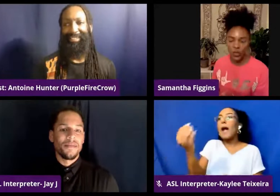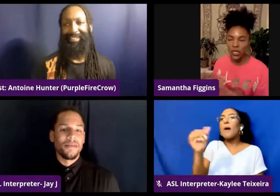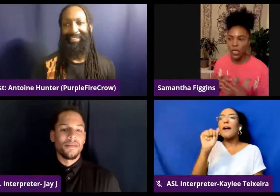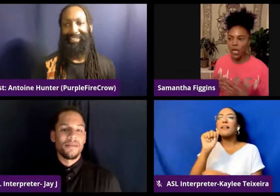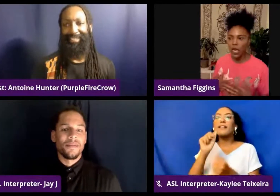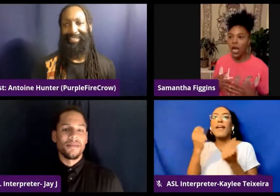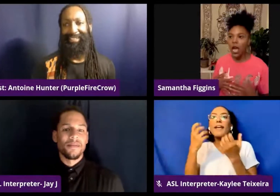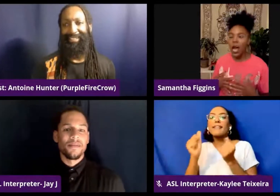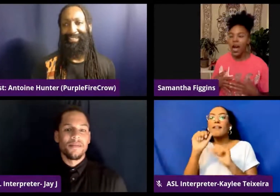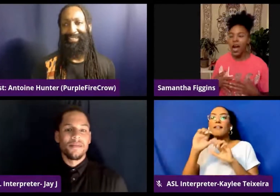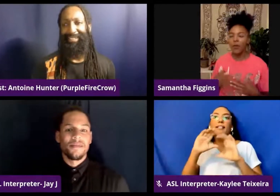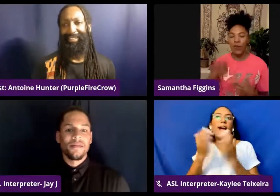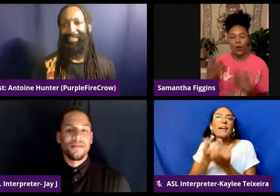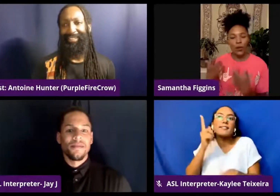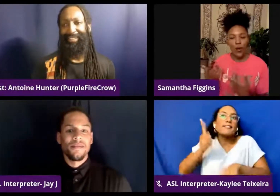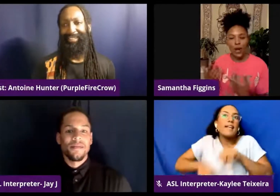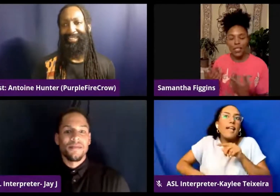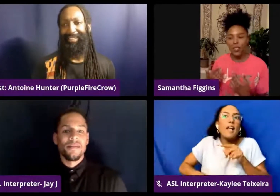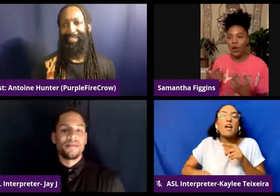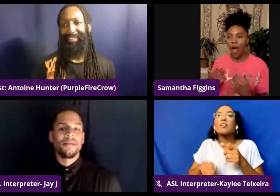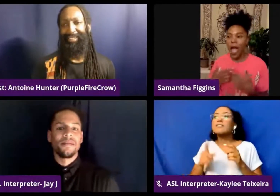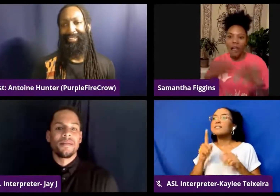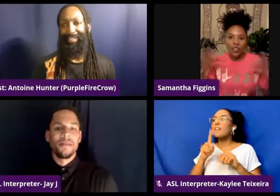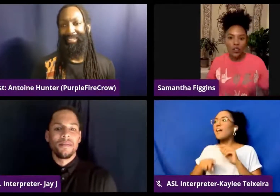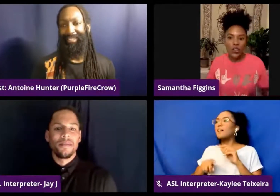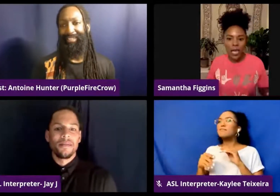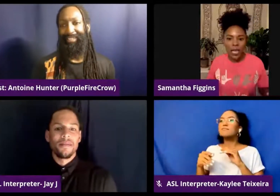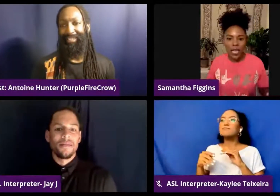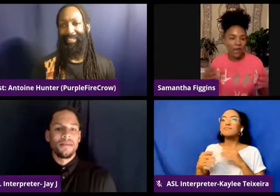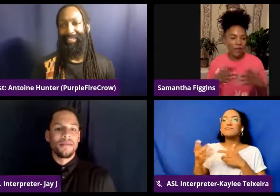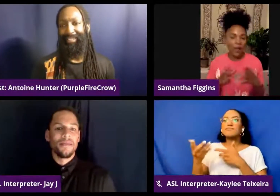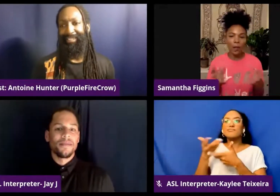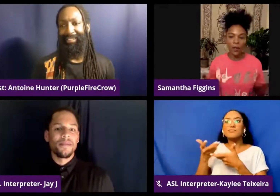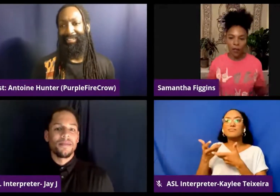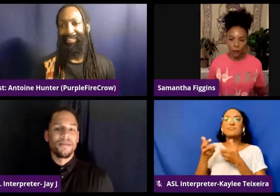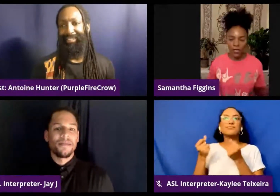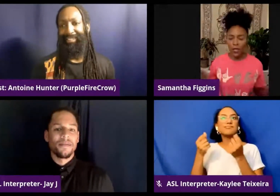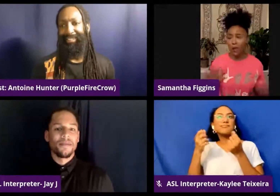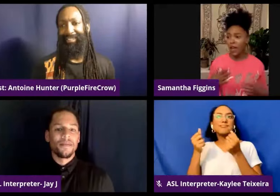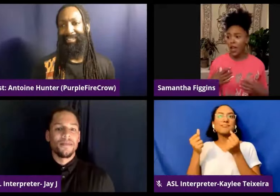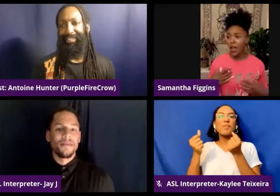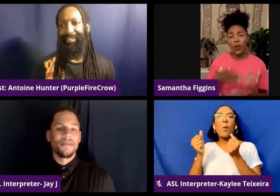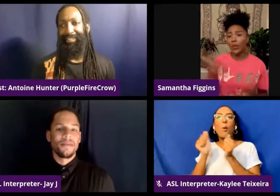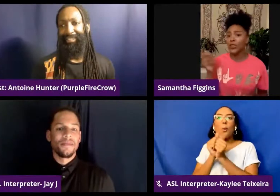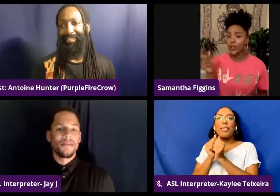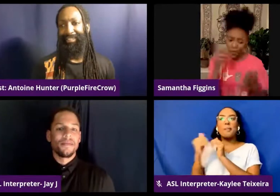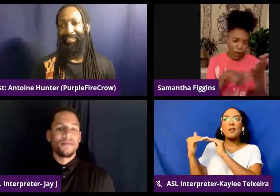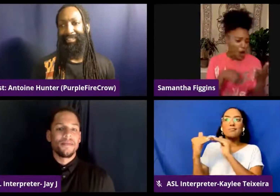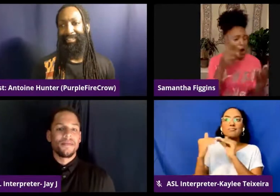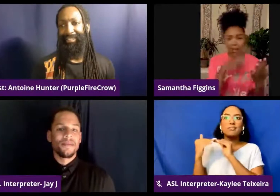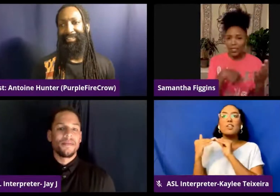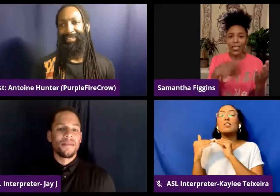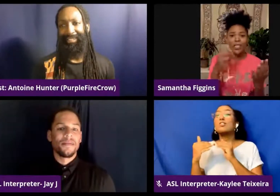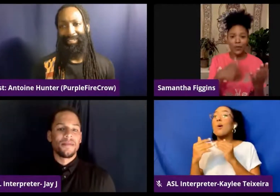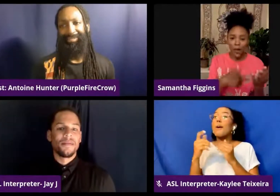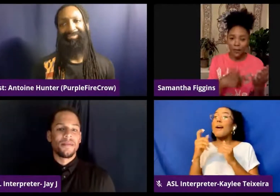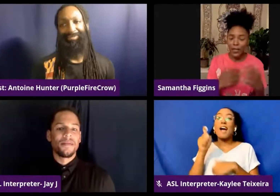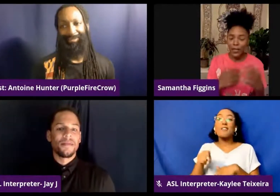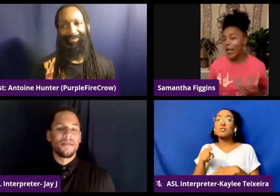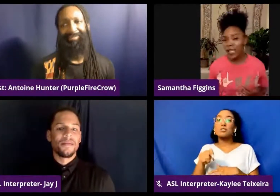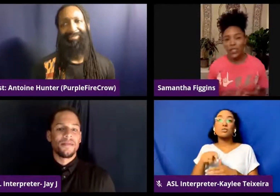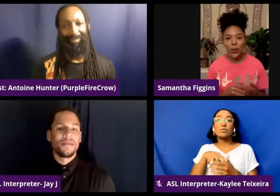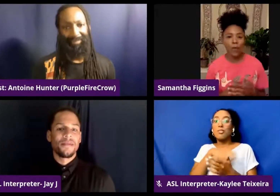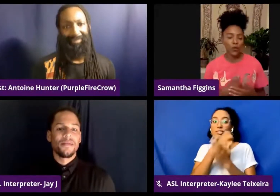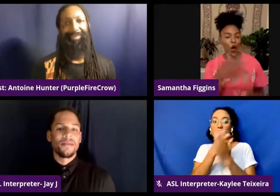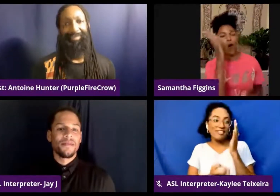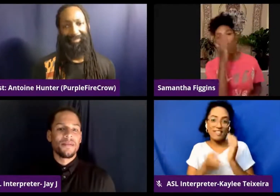with the students there one-on-one. So I have to create an environment for myself. We're on social media all day swiping.